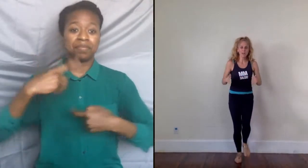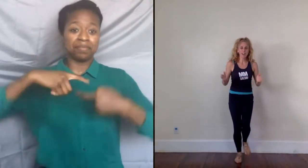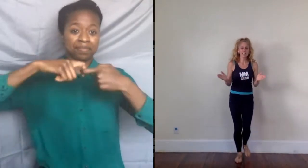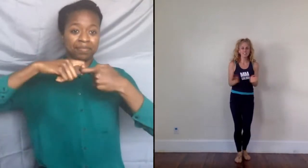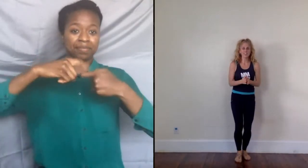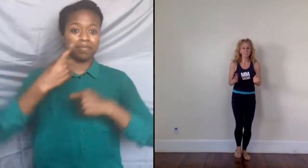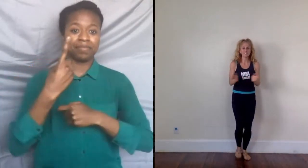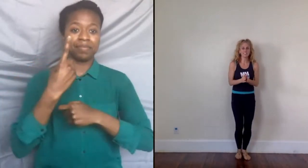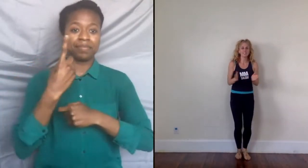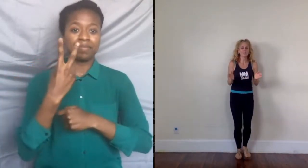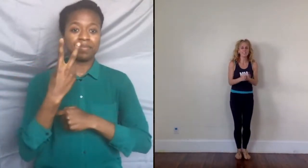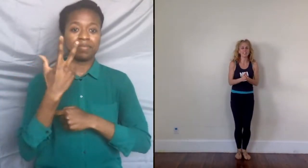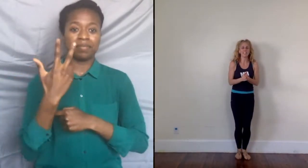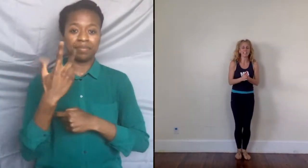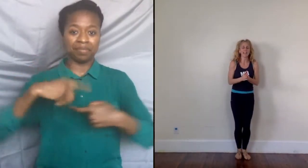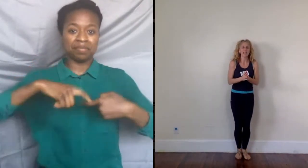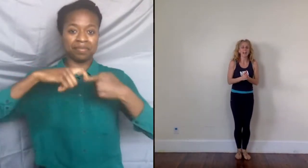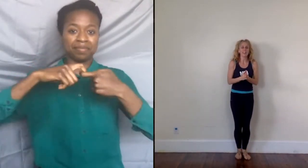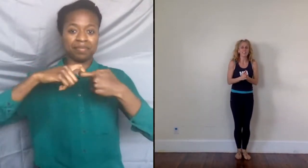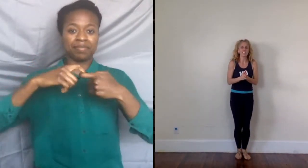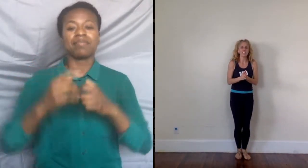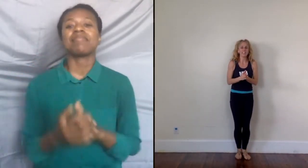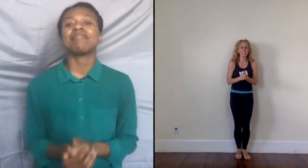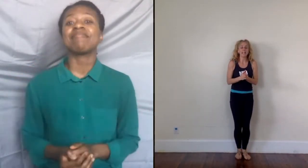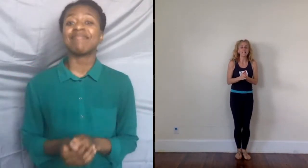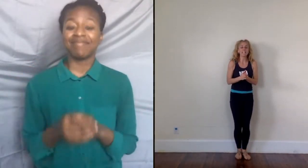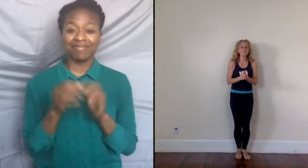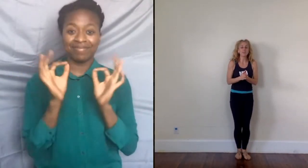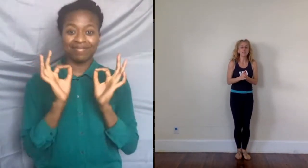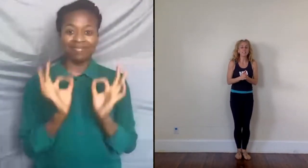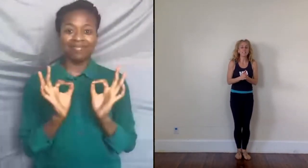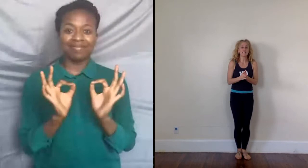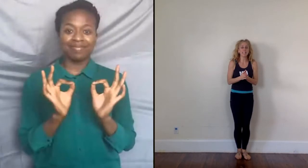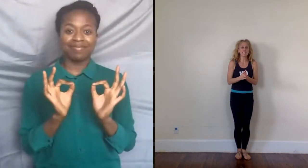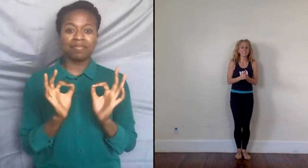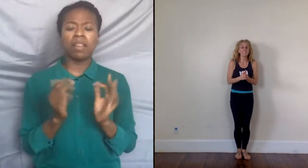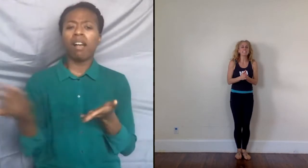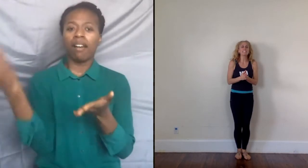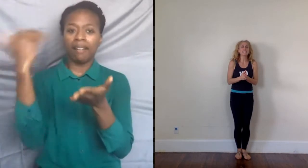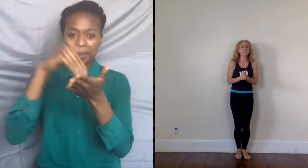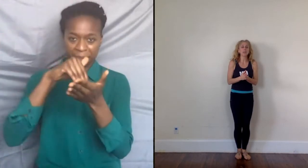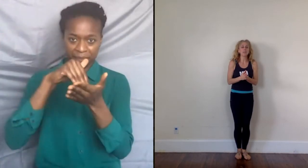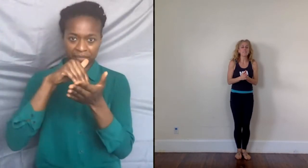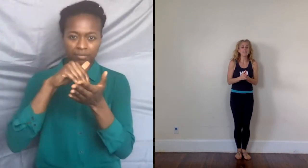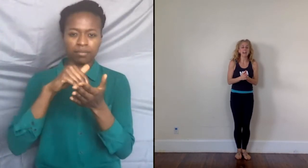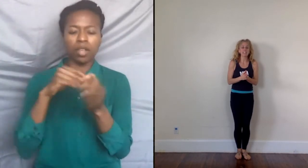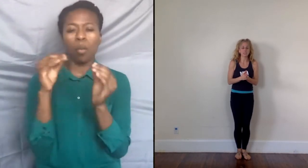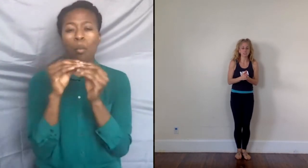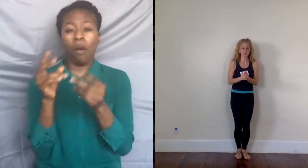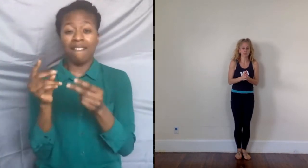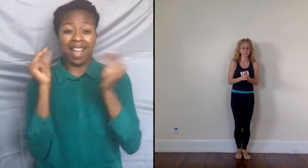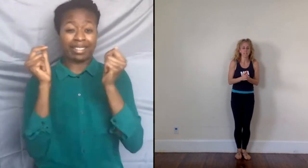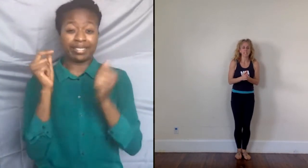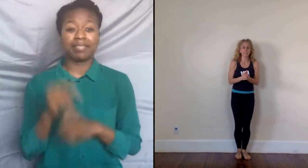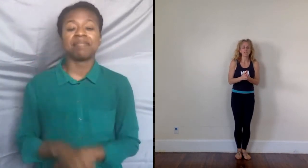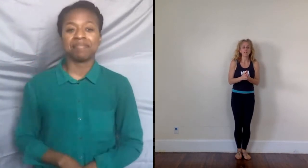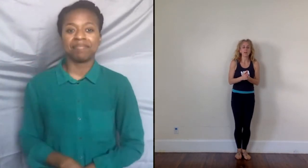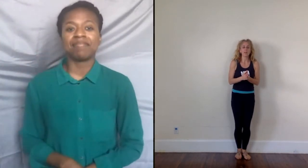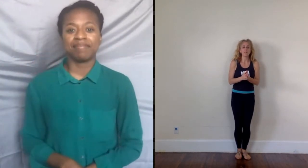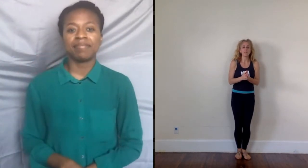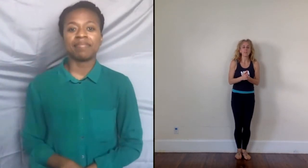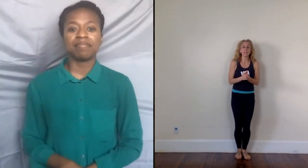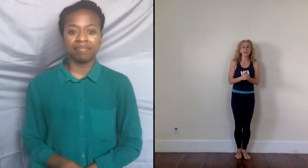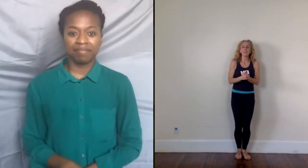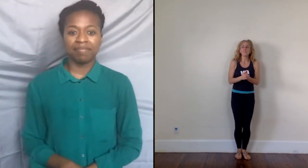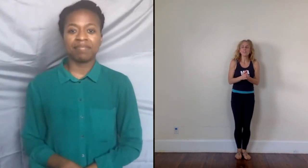3, pause. 1, 2, 3. All right, let's repeat it again, just a little bit faster. Here we